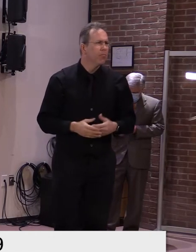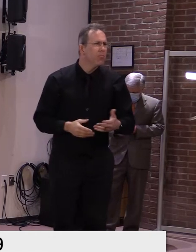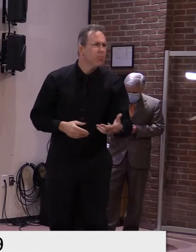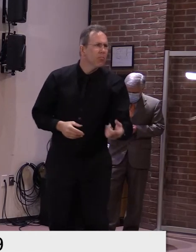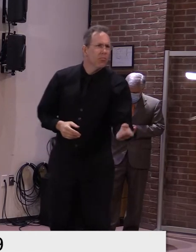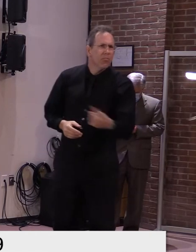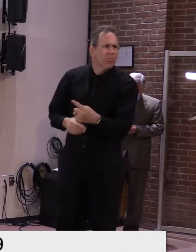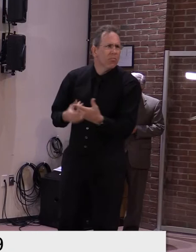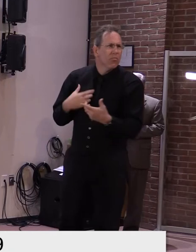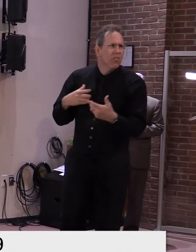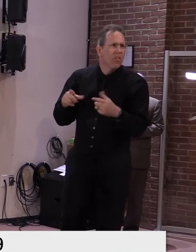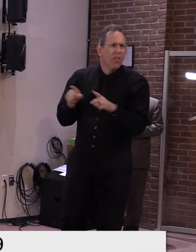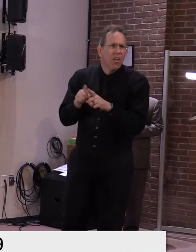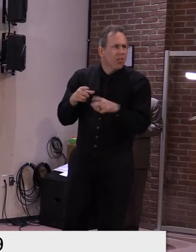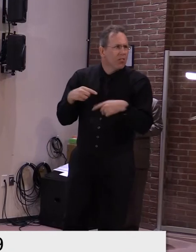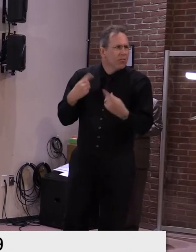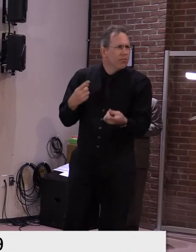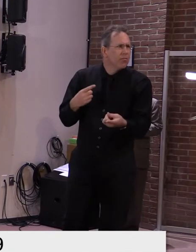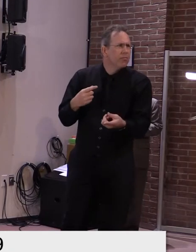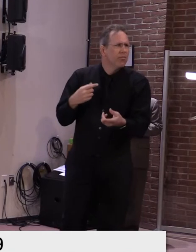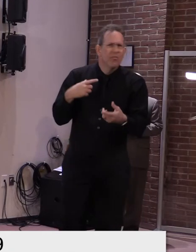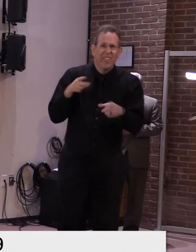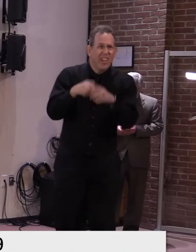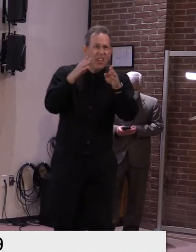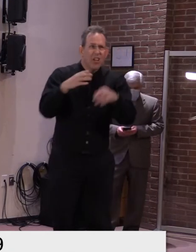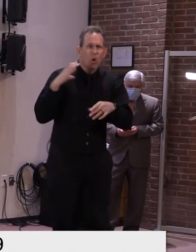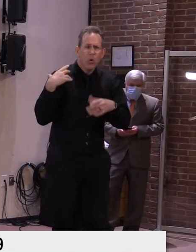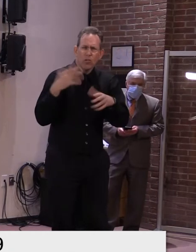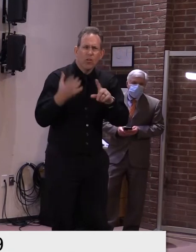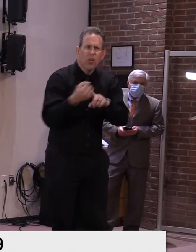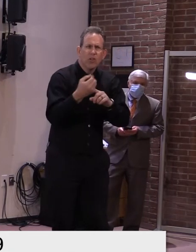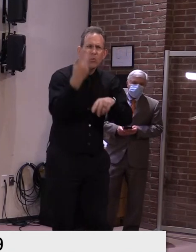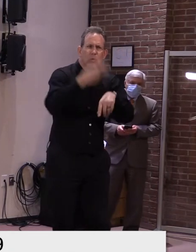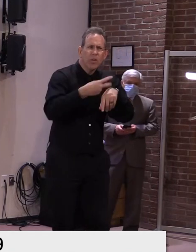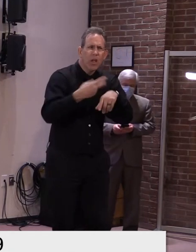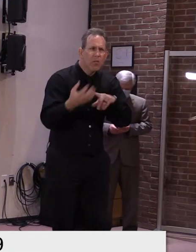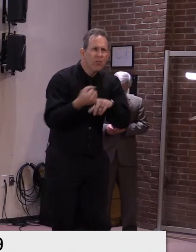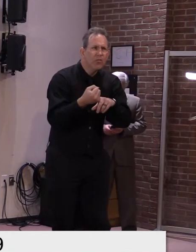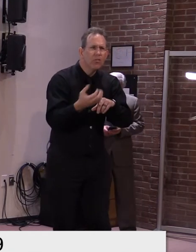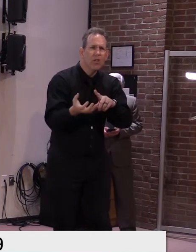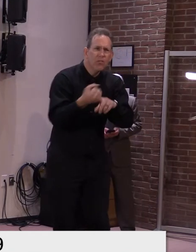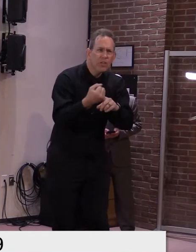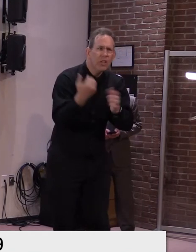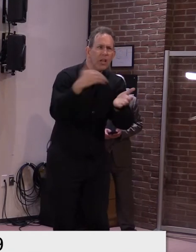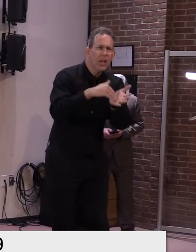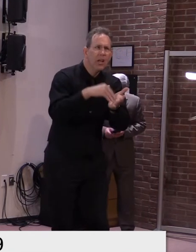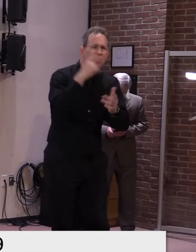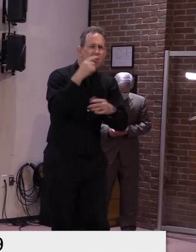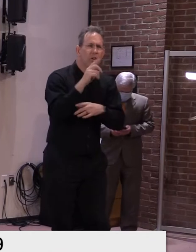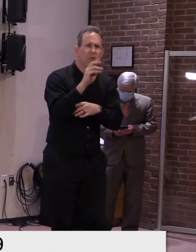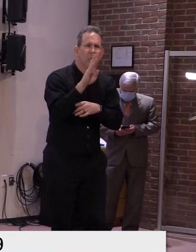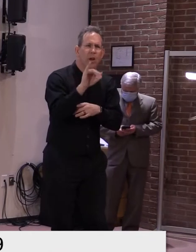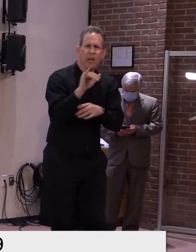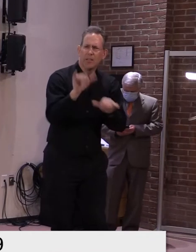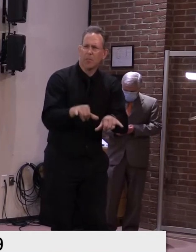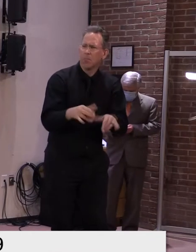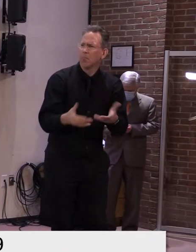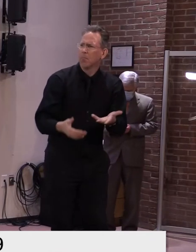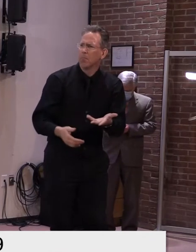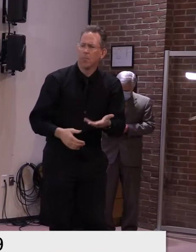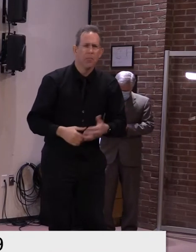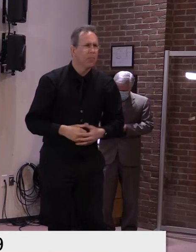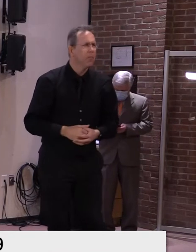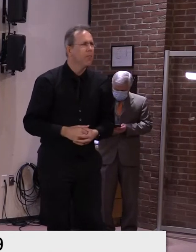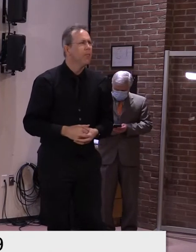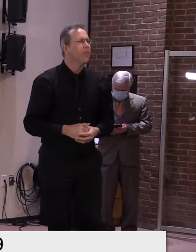of DUI, that should have been something they took into account in the process? Yeah, I can tell you, being on the receiving end